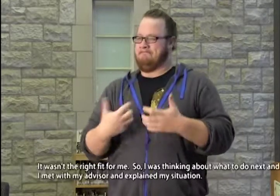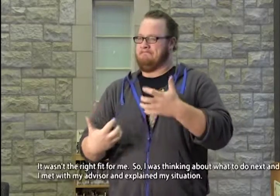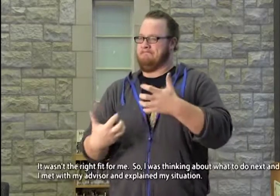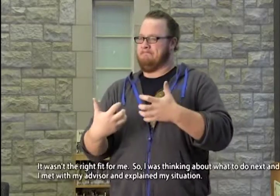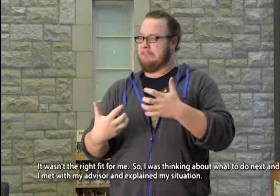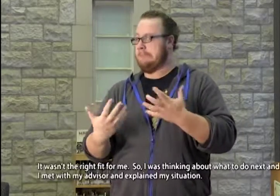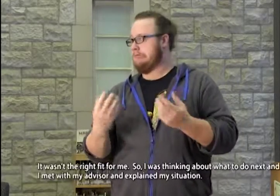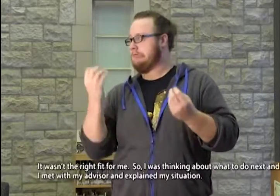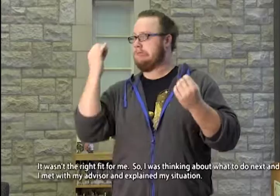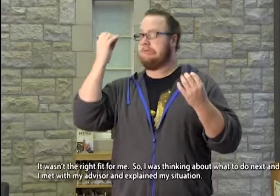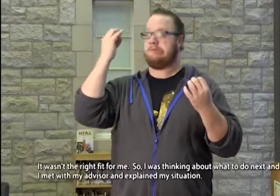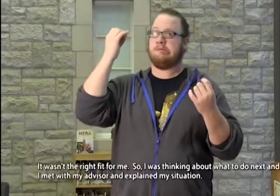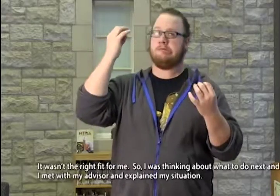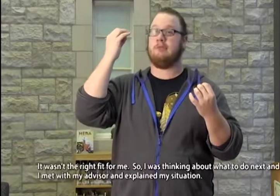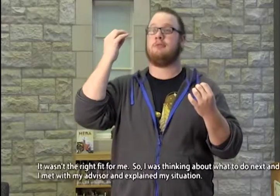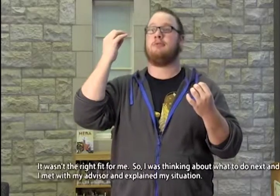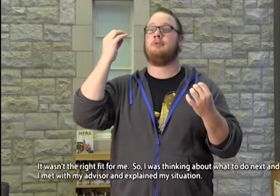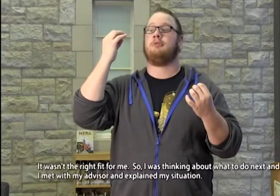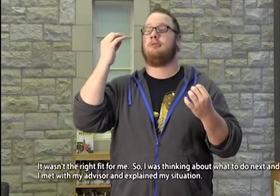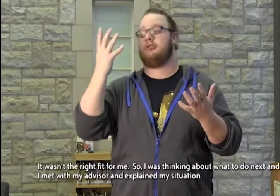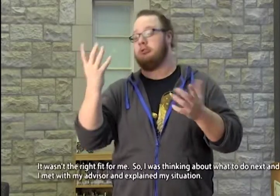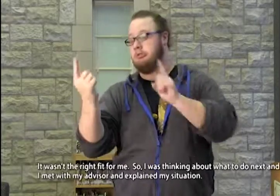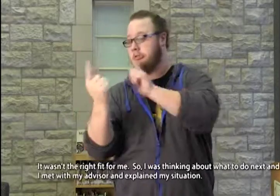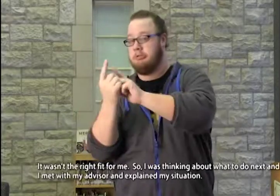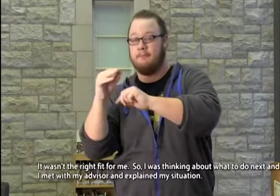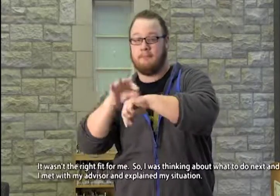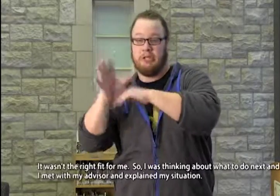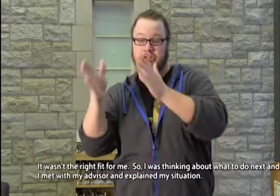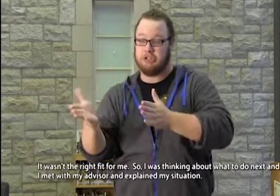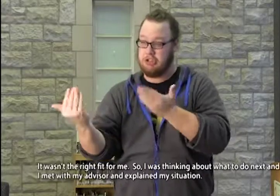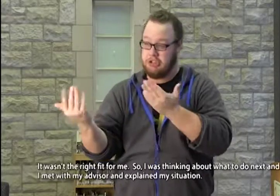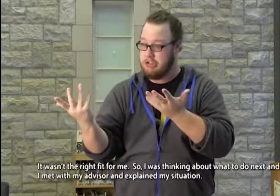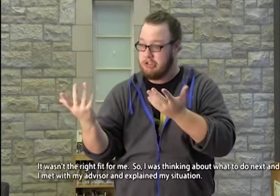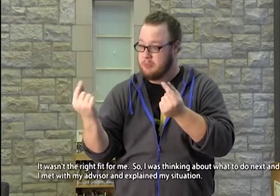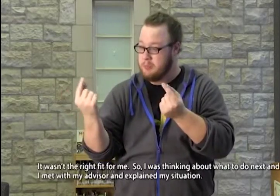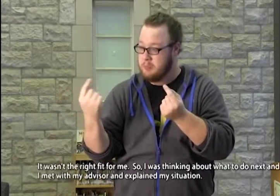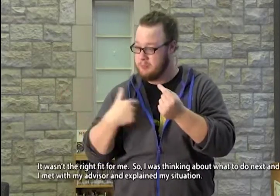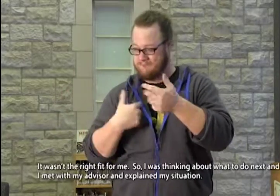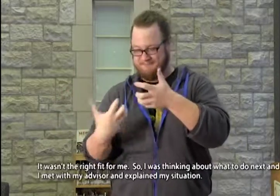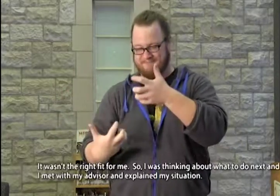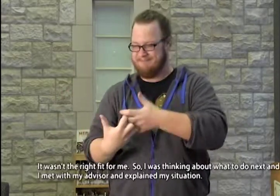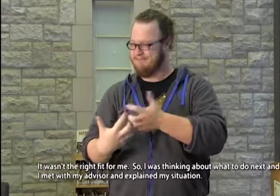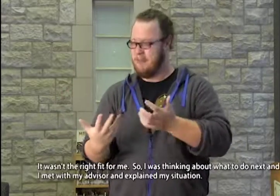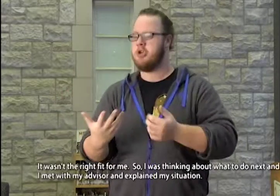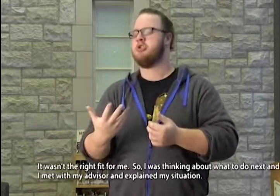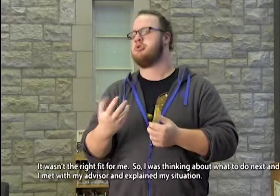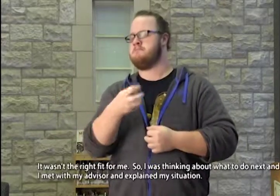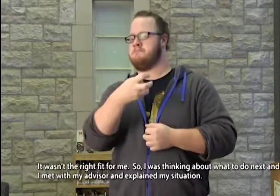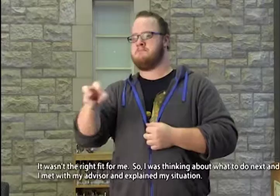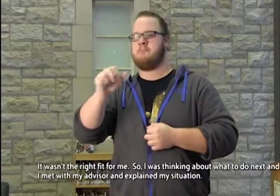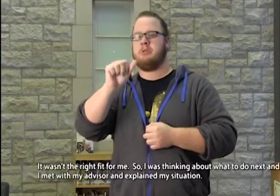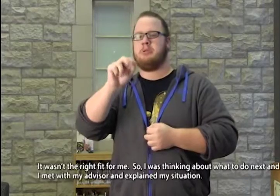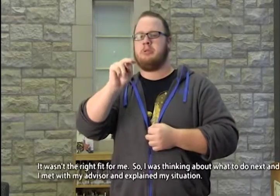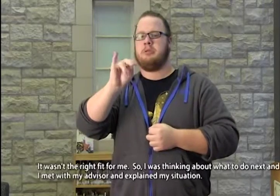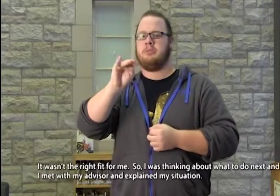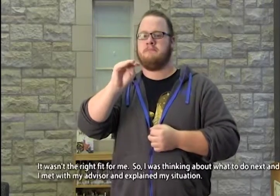wasn't the right fit for me. So I was thinking about what to do next, and I met with my advisor and explained my